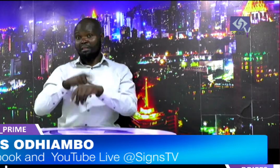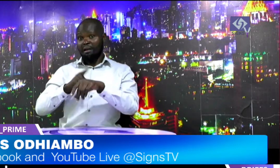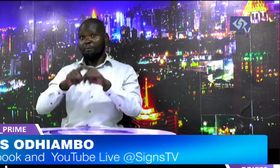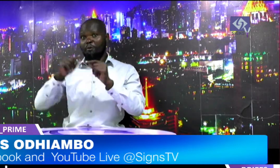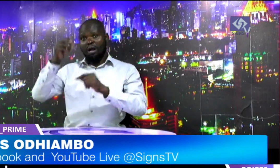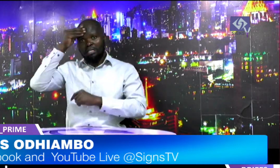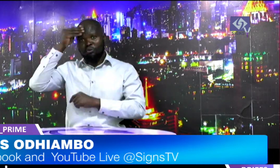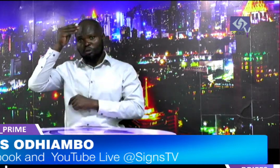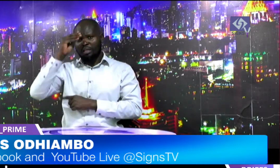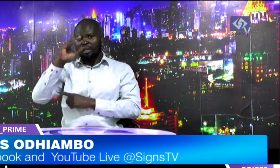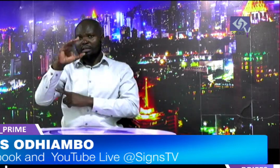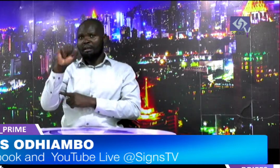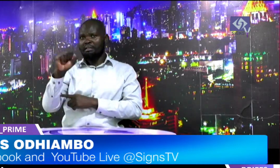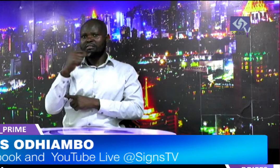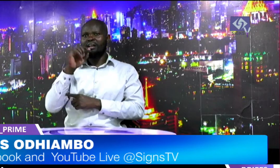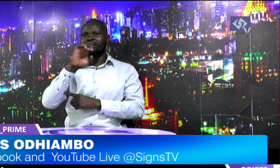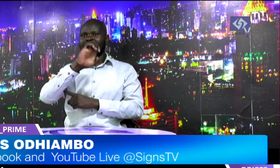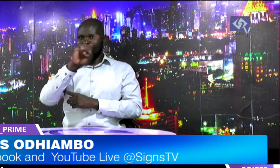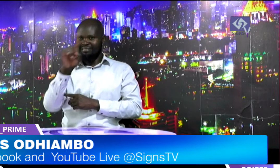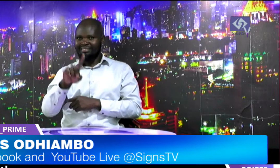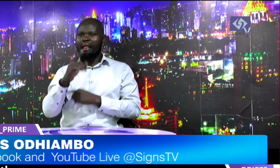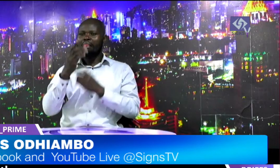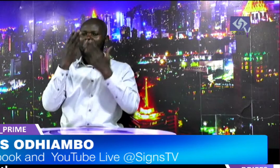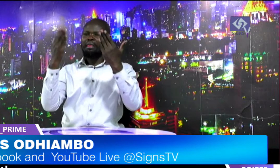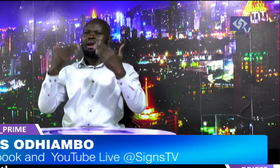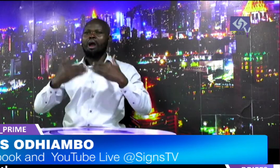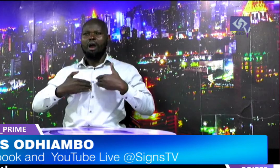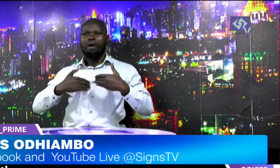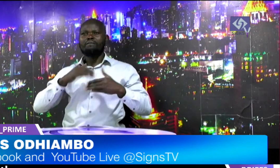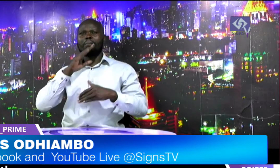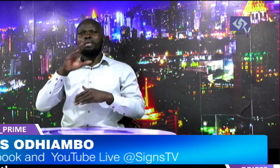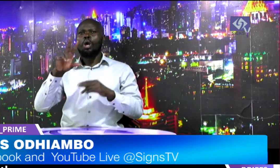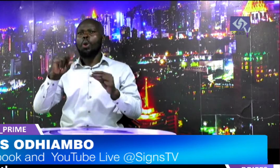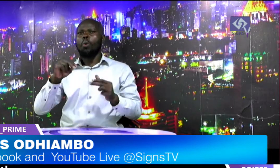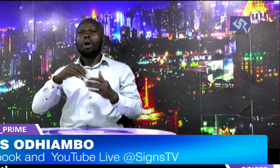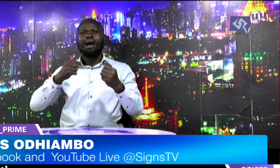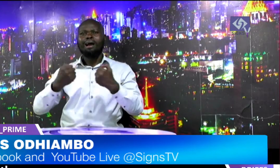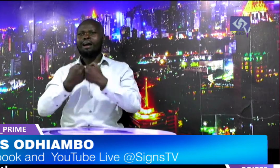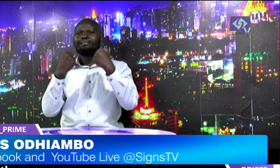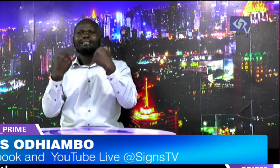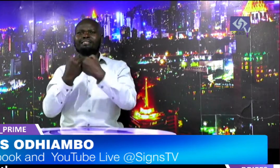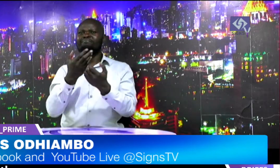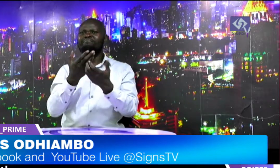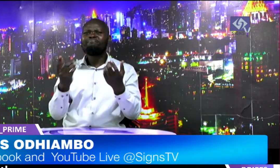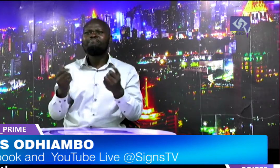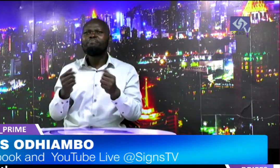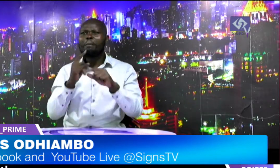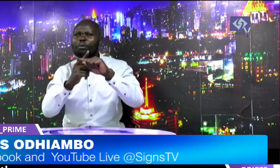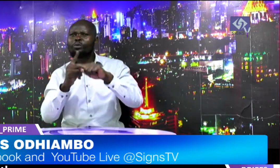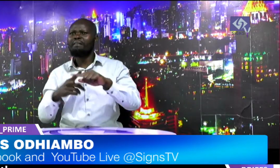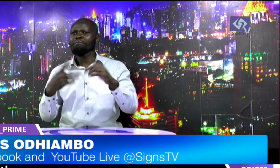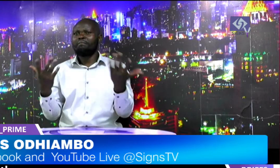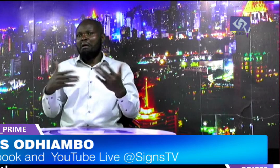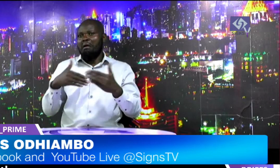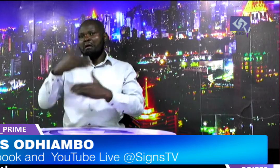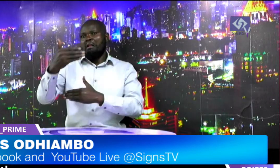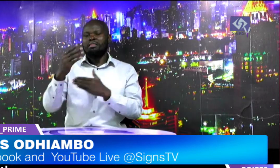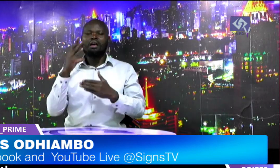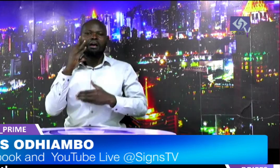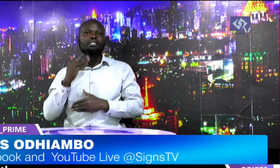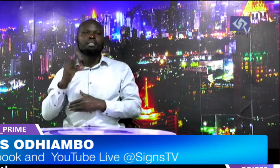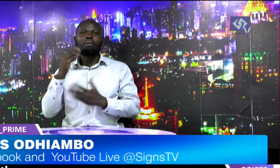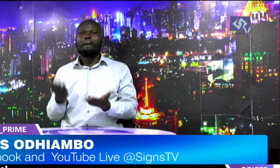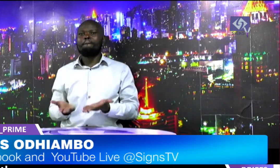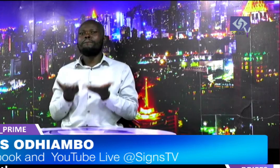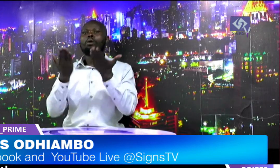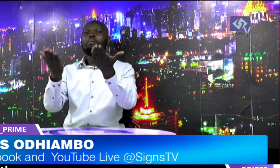examinations. According to Education CS Ezekiel Machogu, there have been no major incidences, and that the